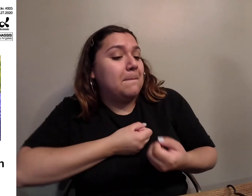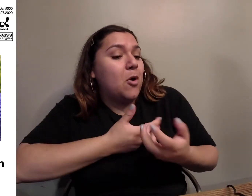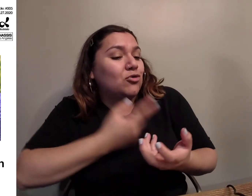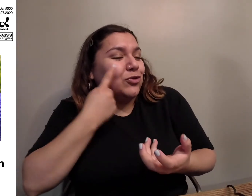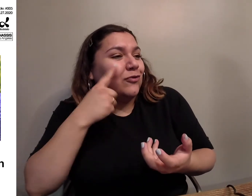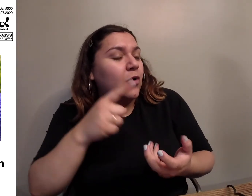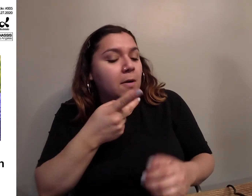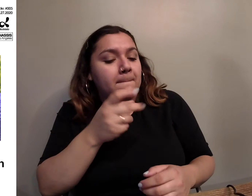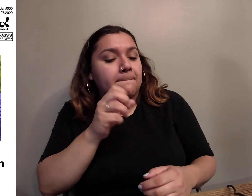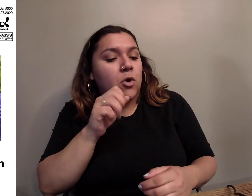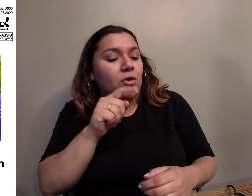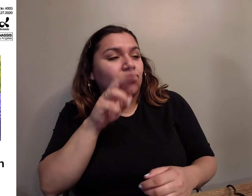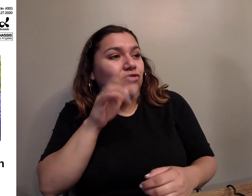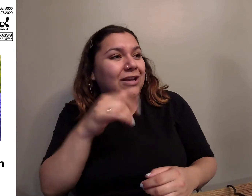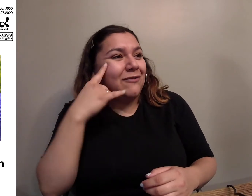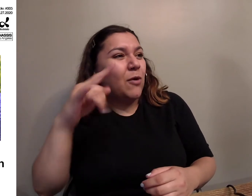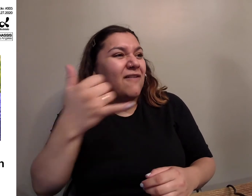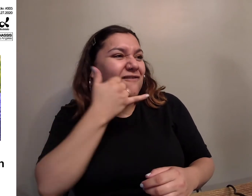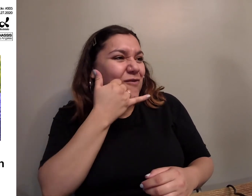call.